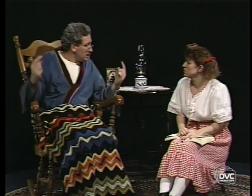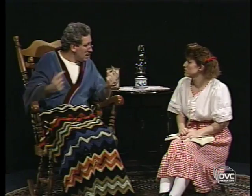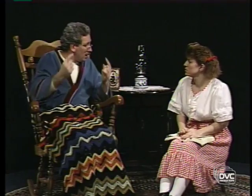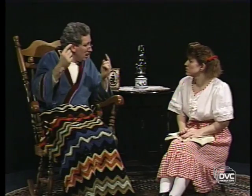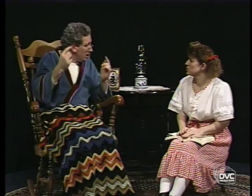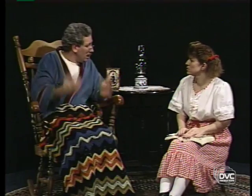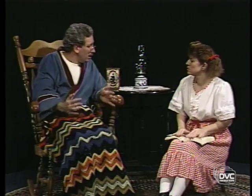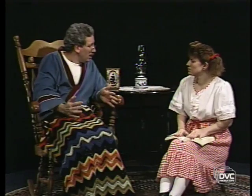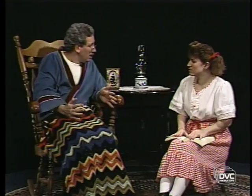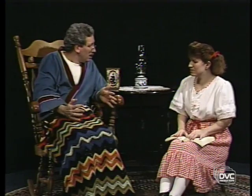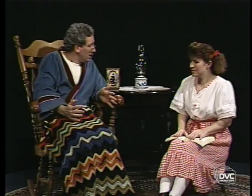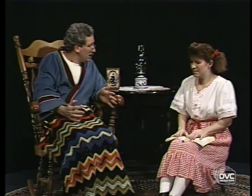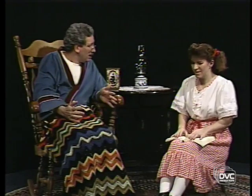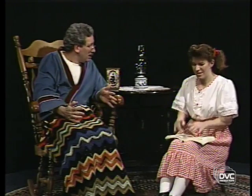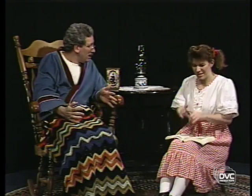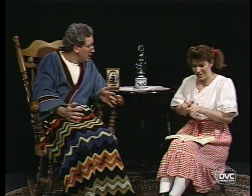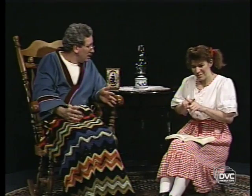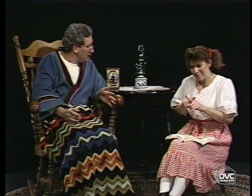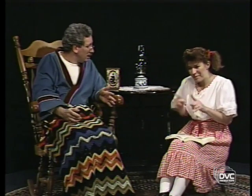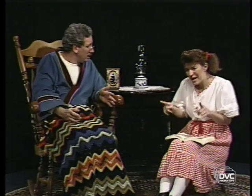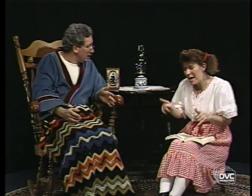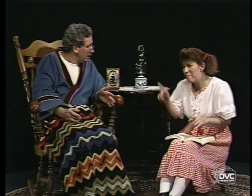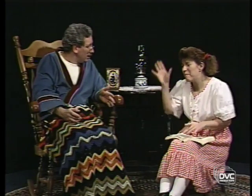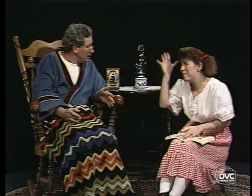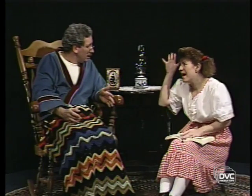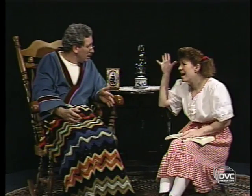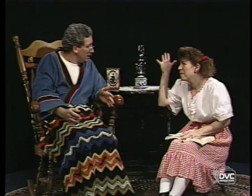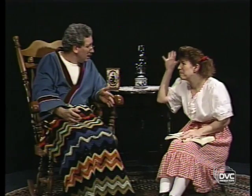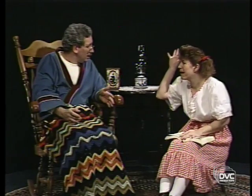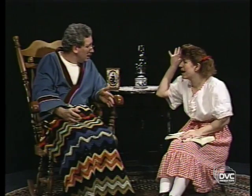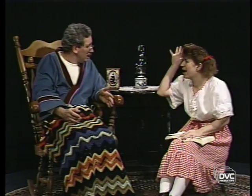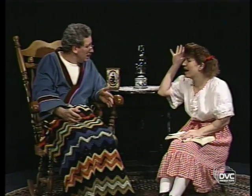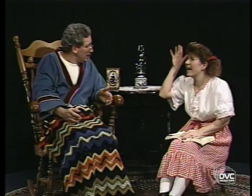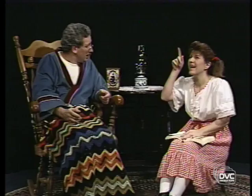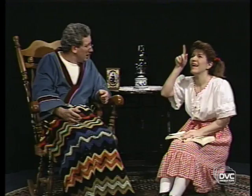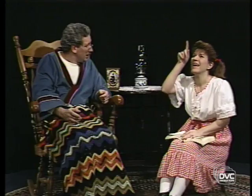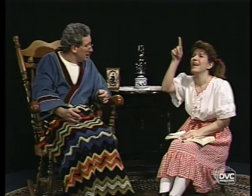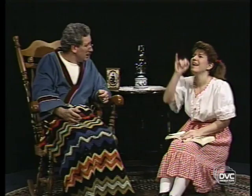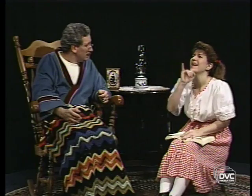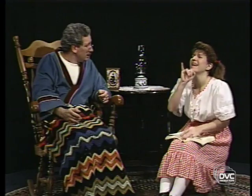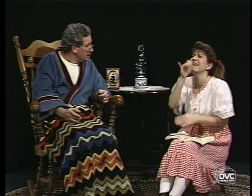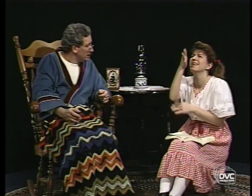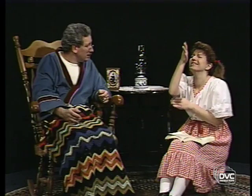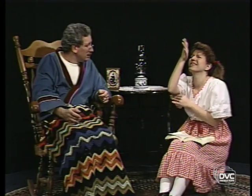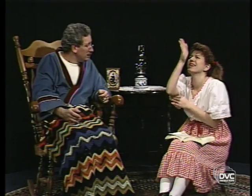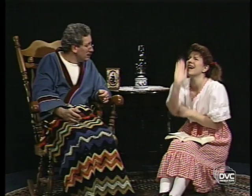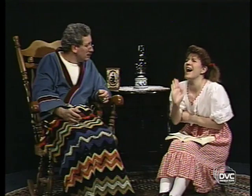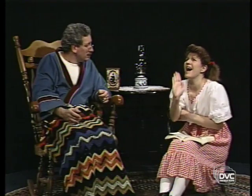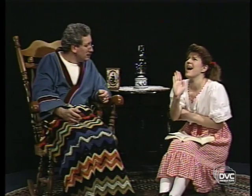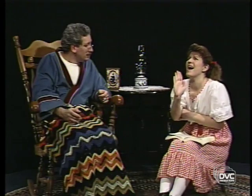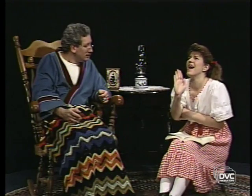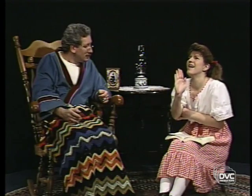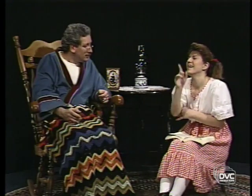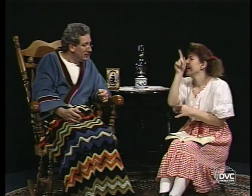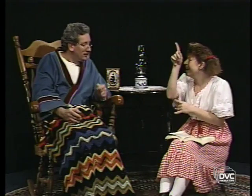still Sinners but Papa he is